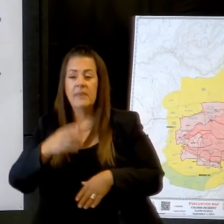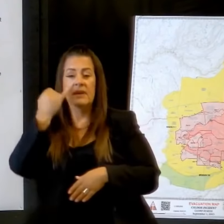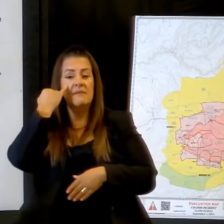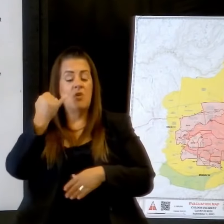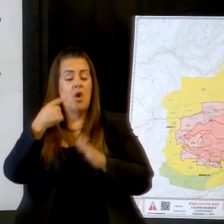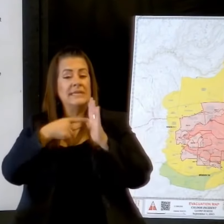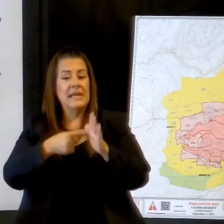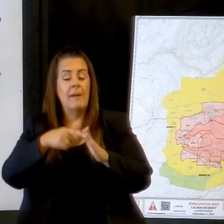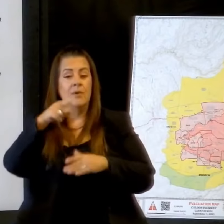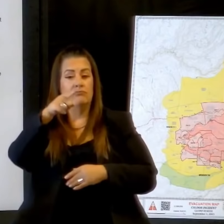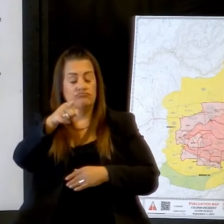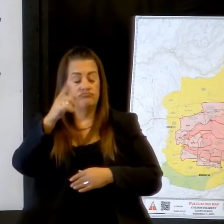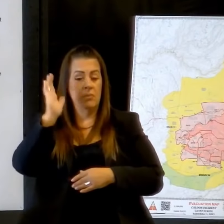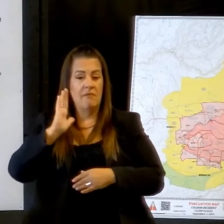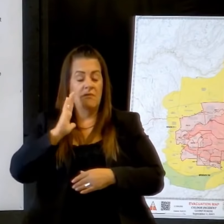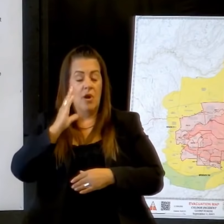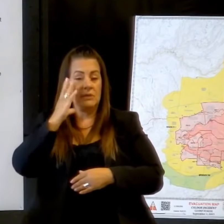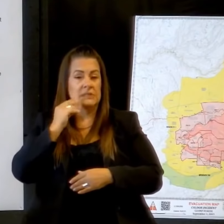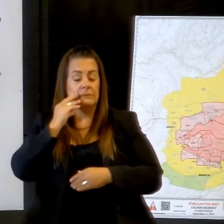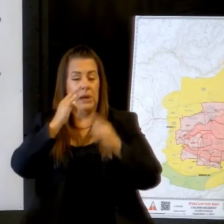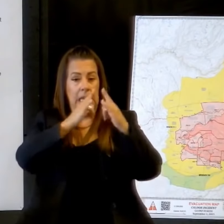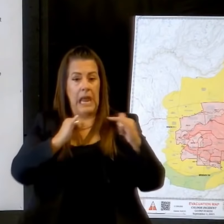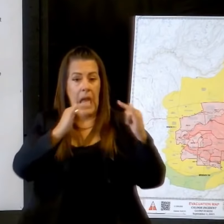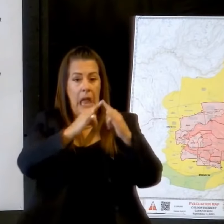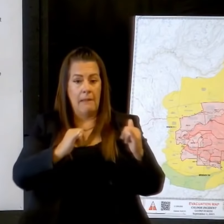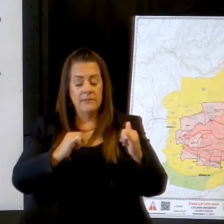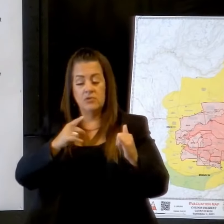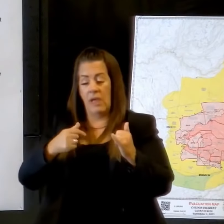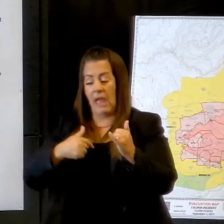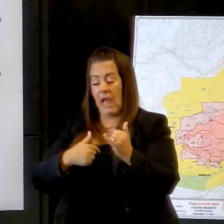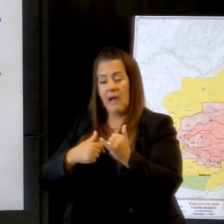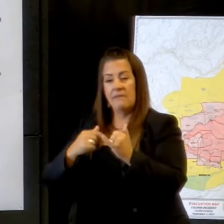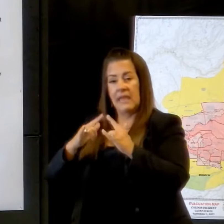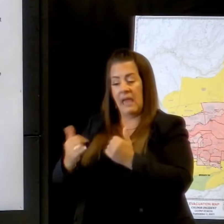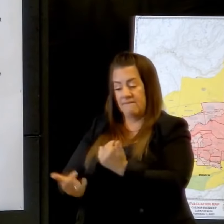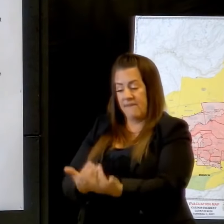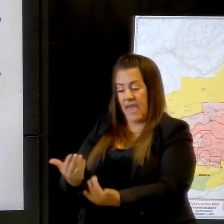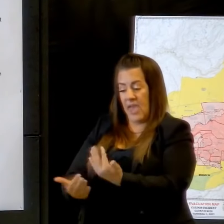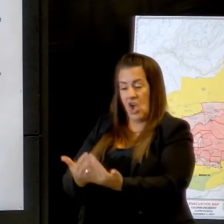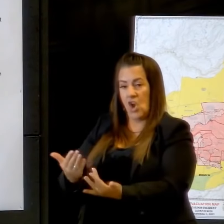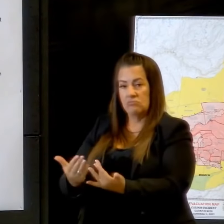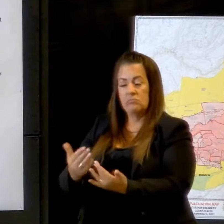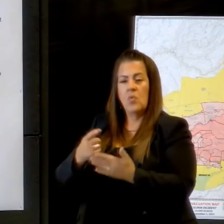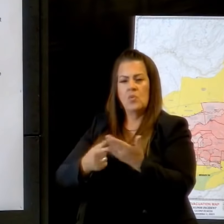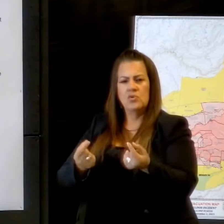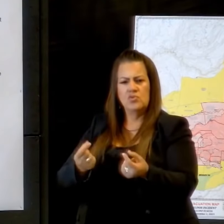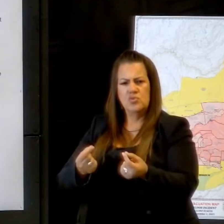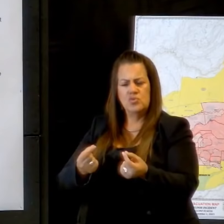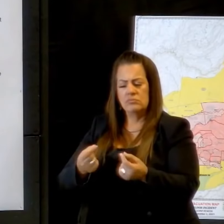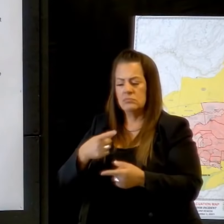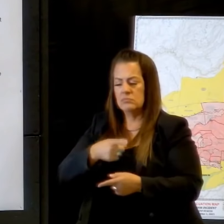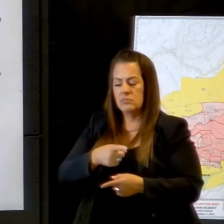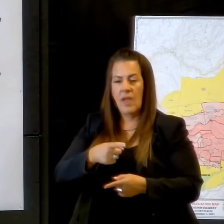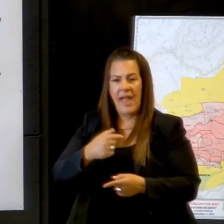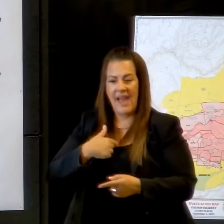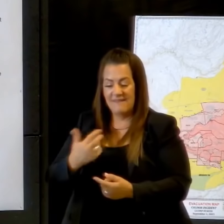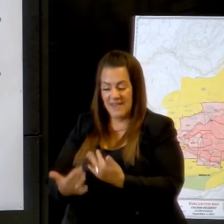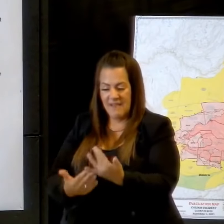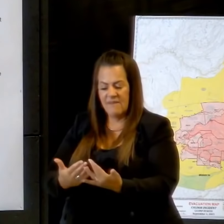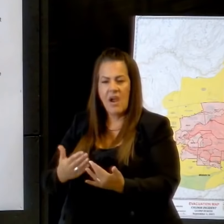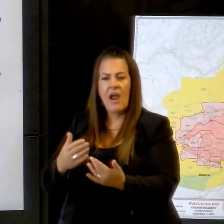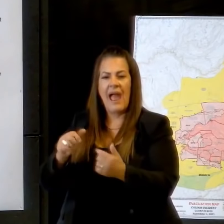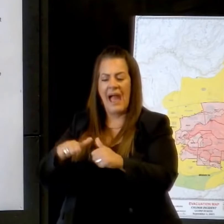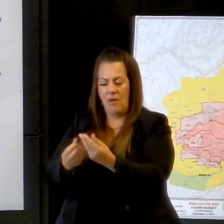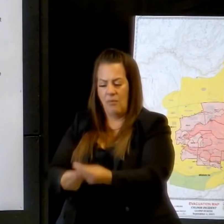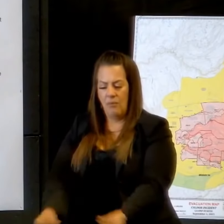out your campfire. It's putting water on the hot stuff and getting a shovel and stirring it up to where it will not be